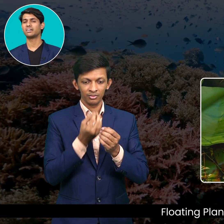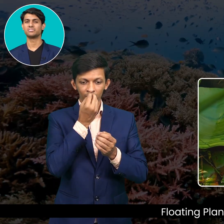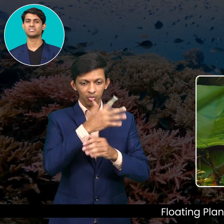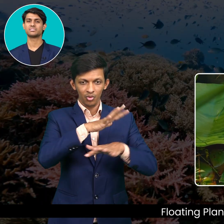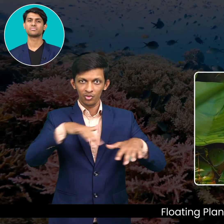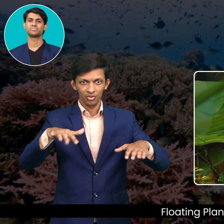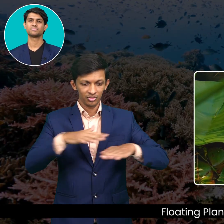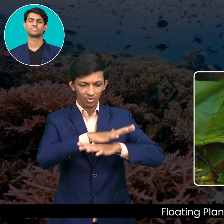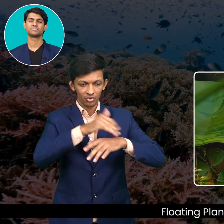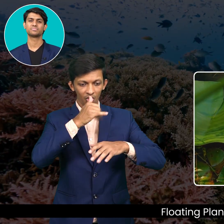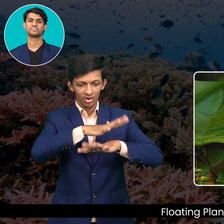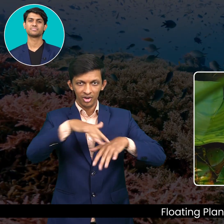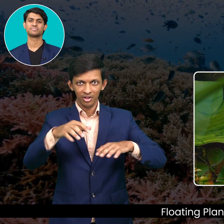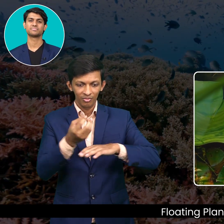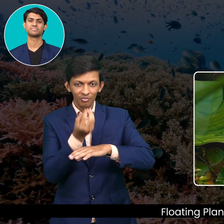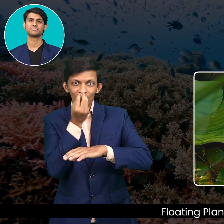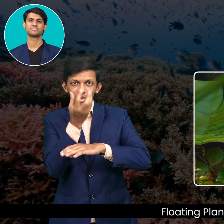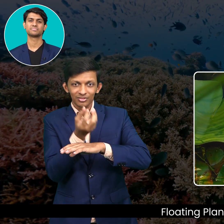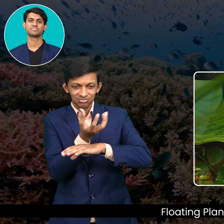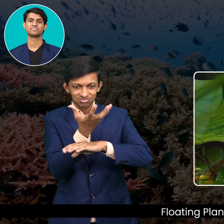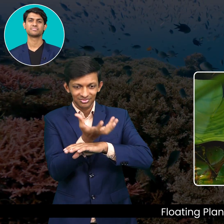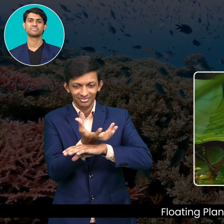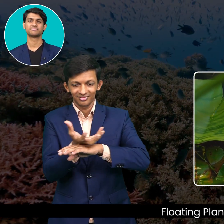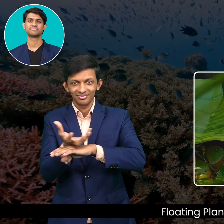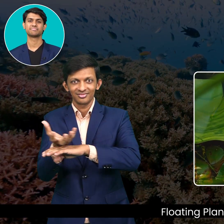floating plants,